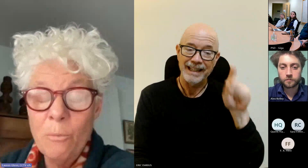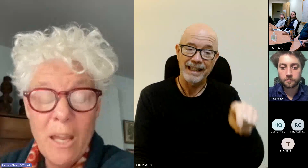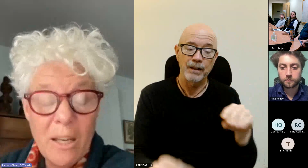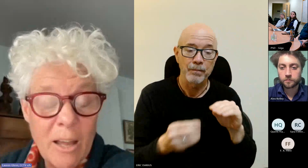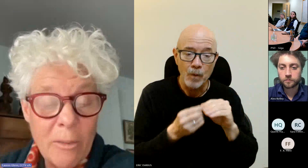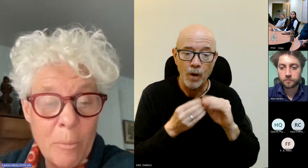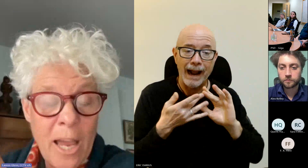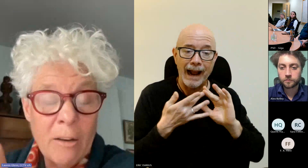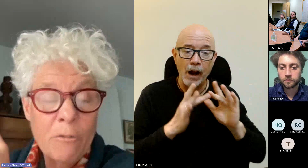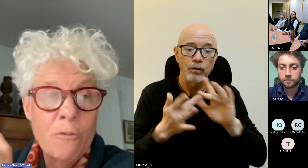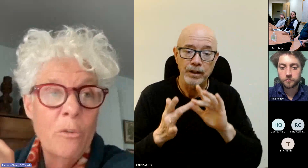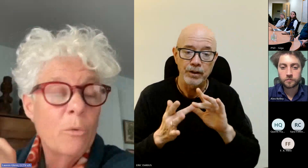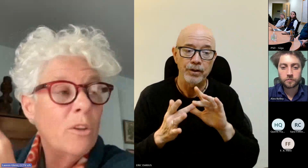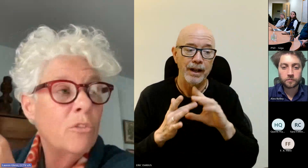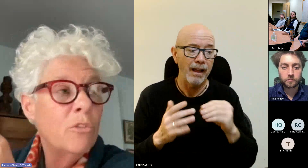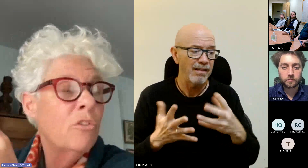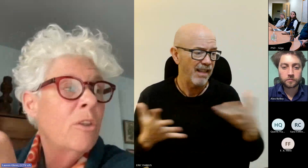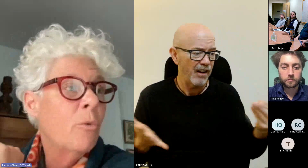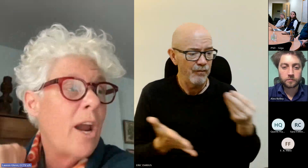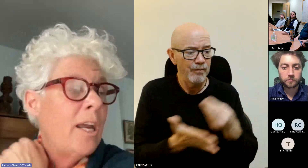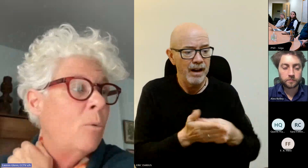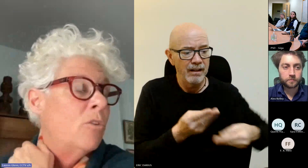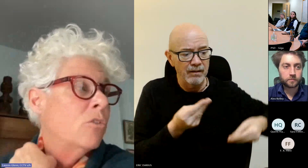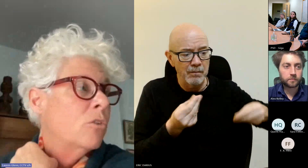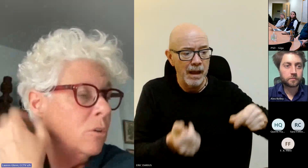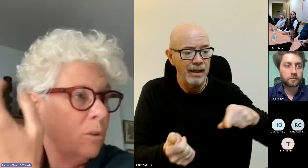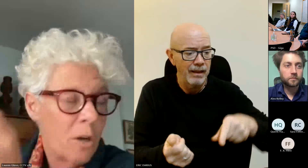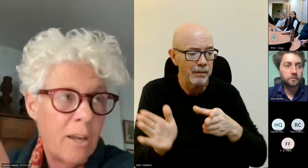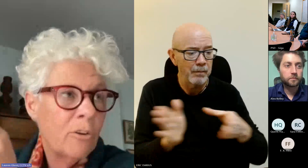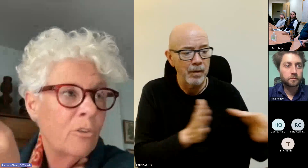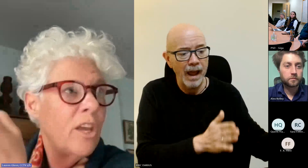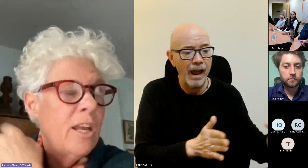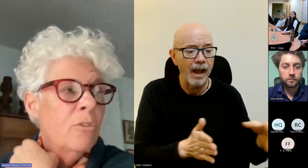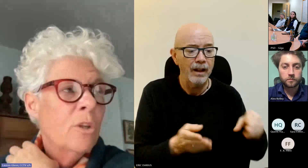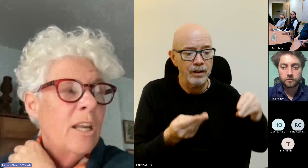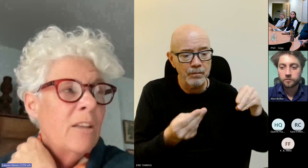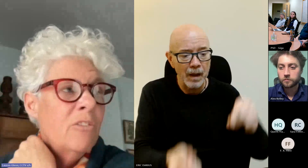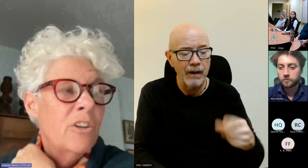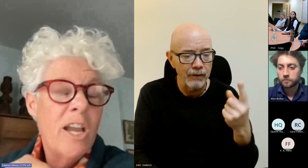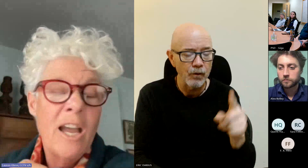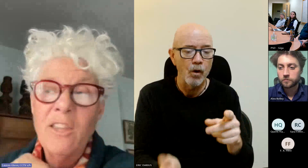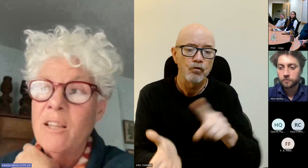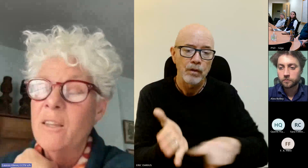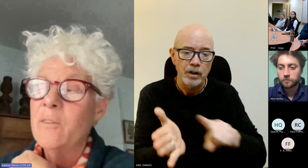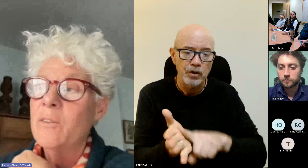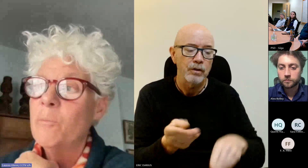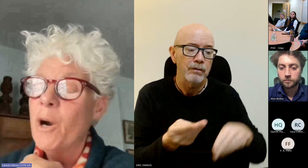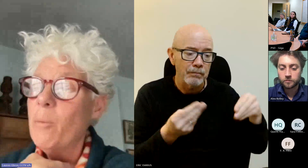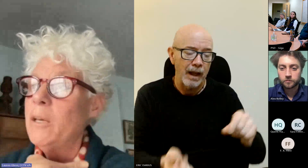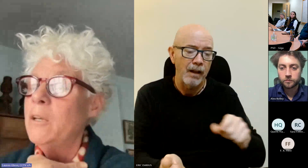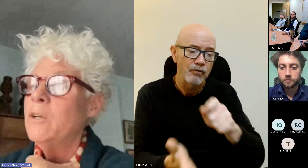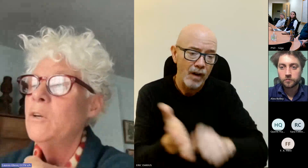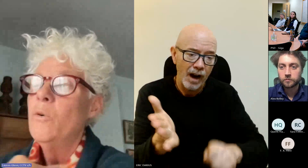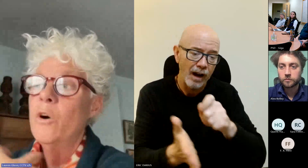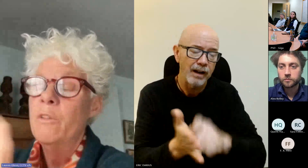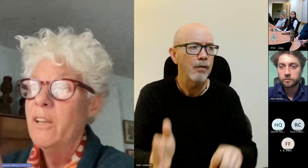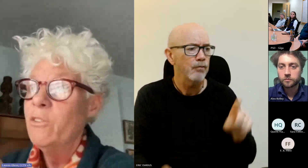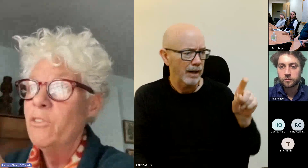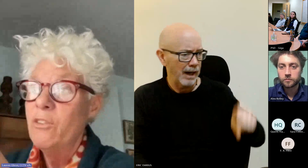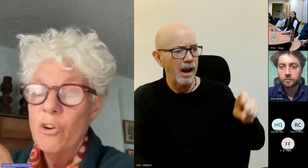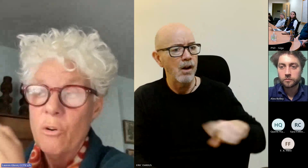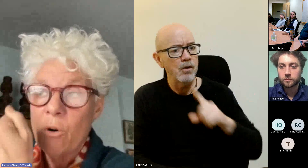money that we're spending on the plan for the research and the writing, which I understand is really necessary, I think that the department